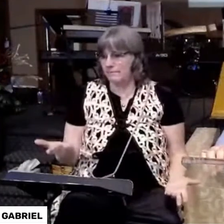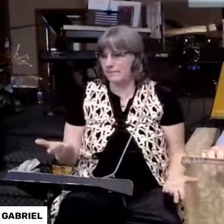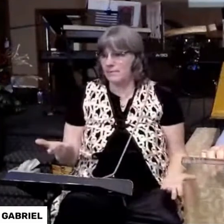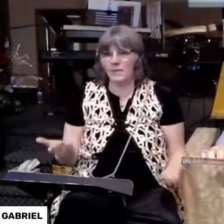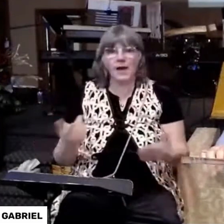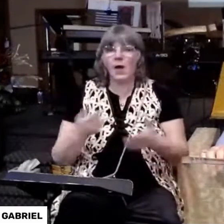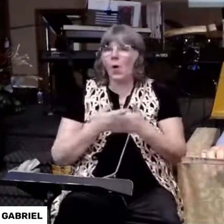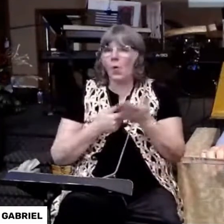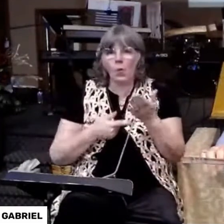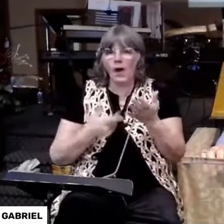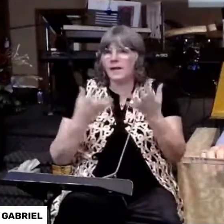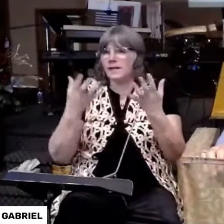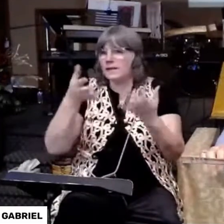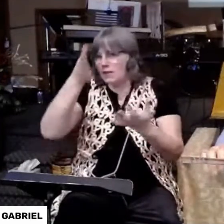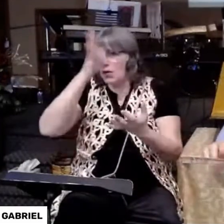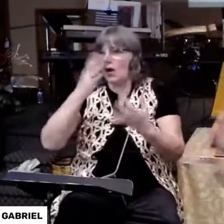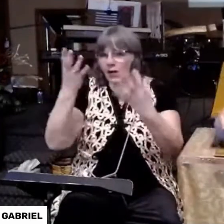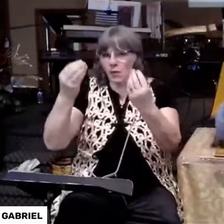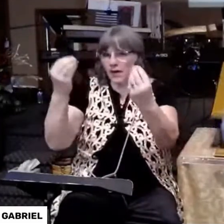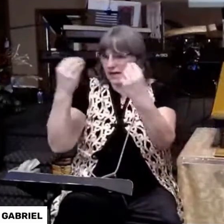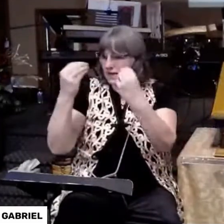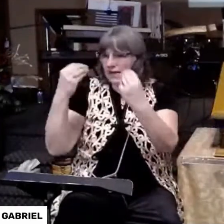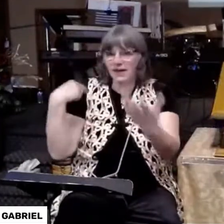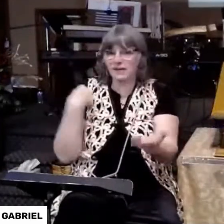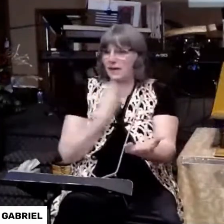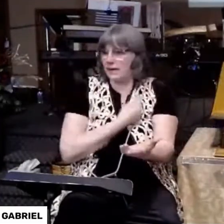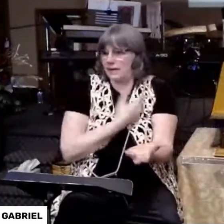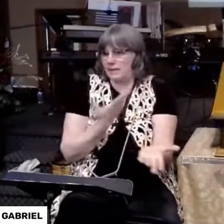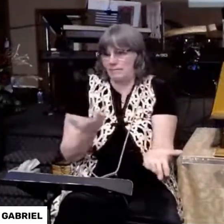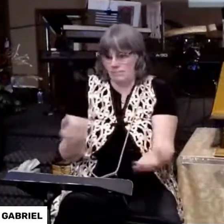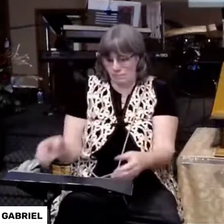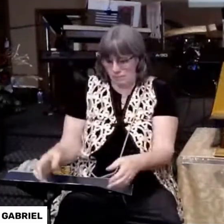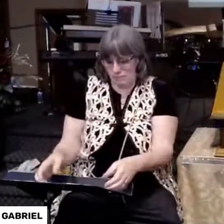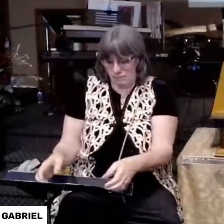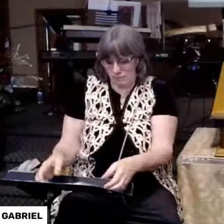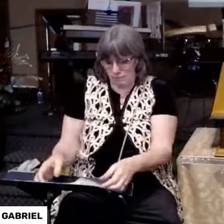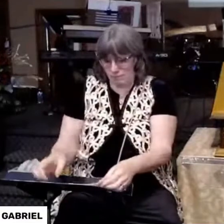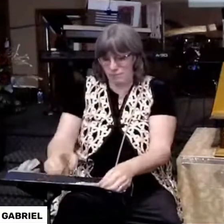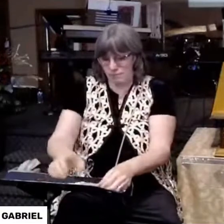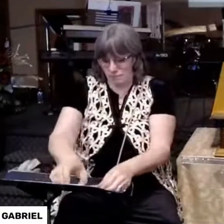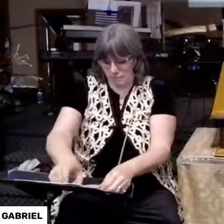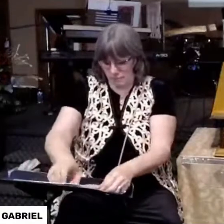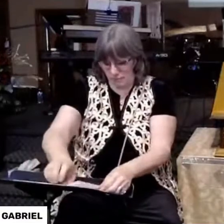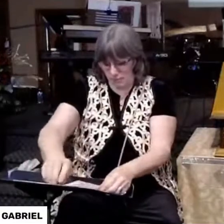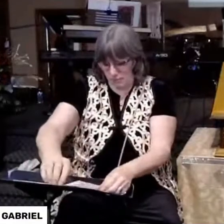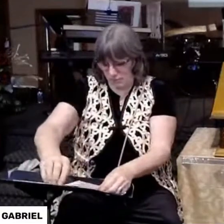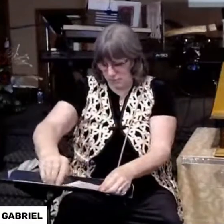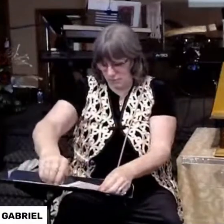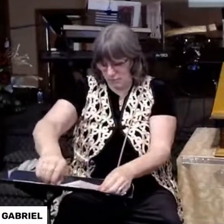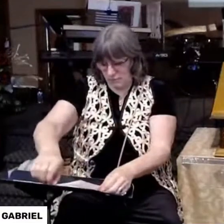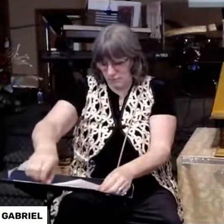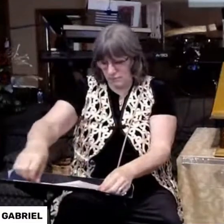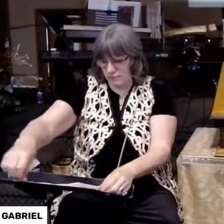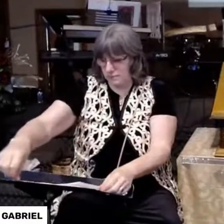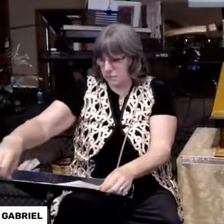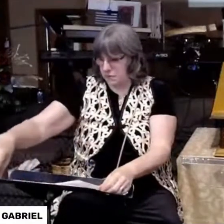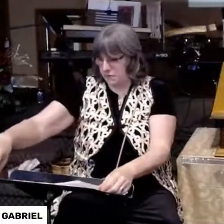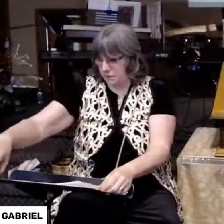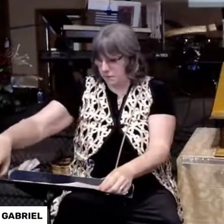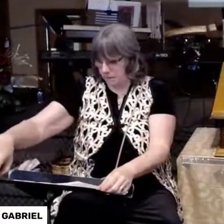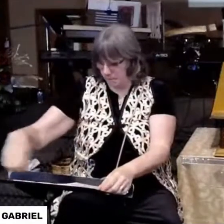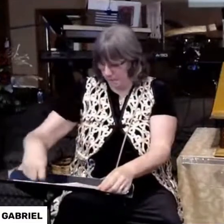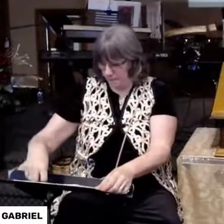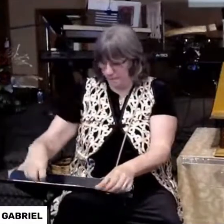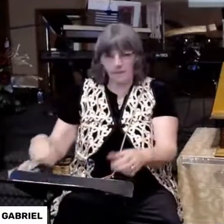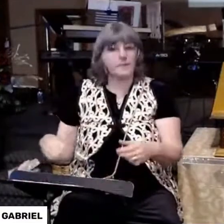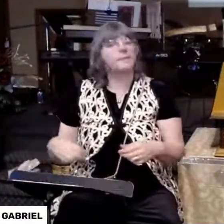was to teach something. And a teacher teaches something because he feels that